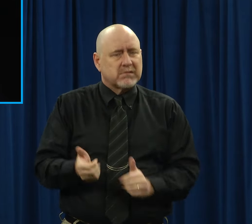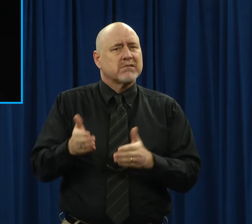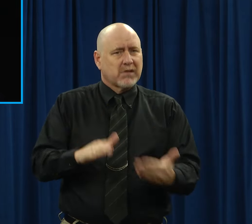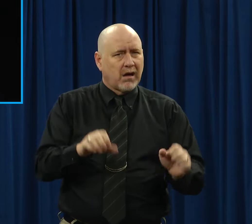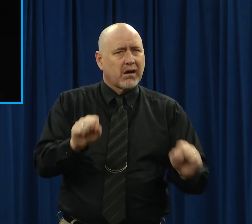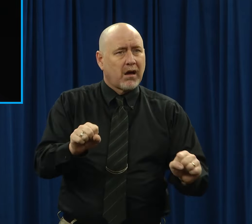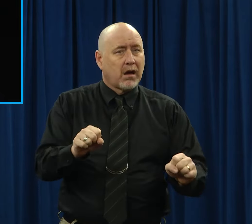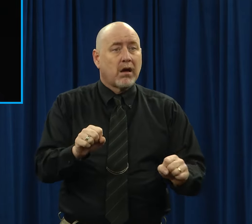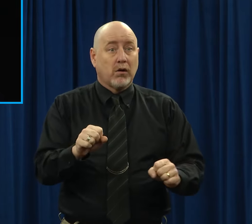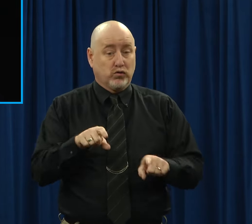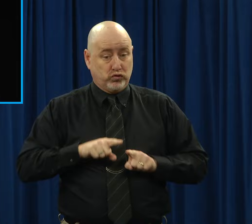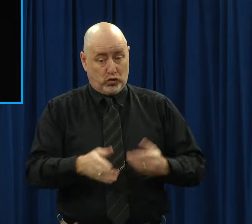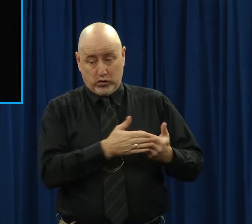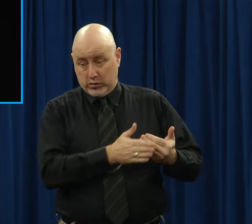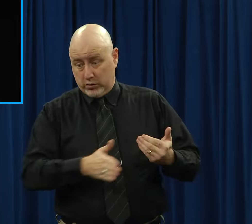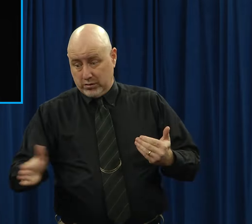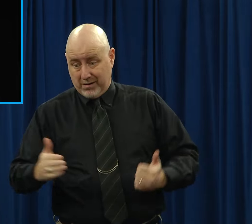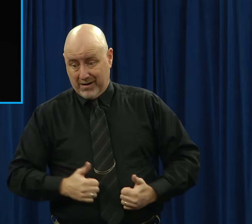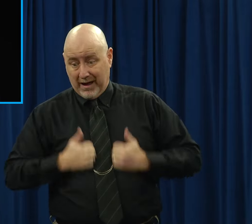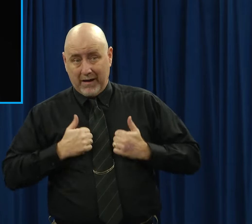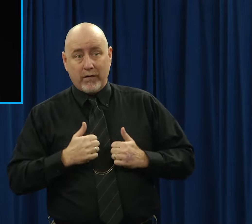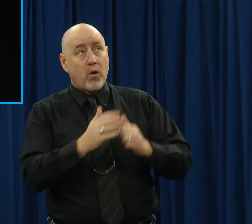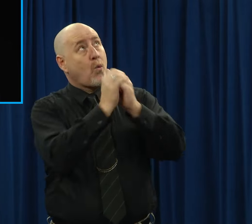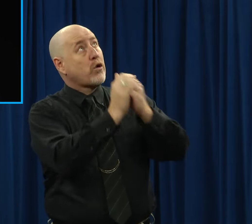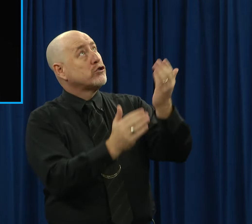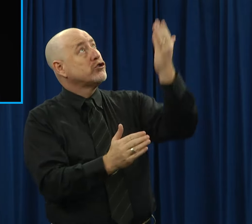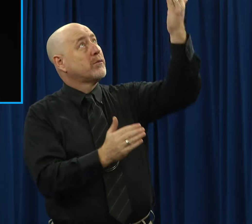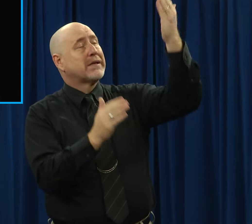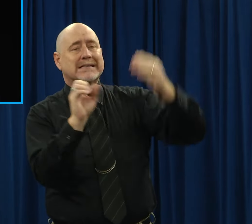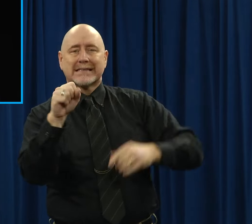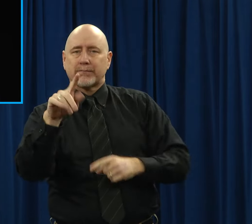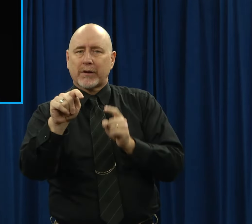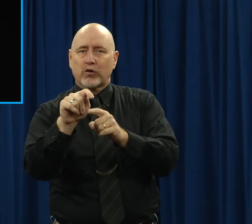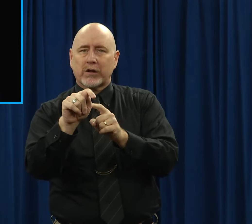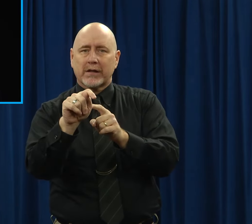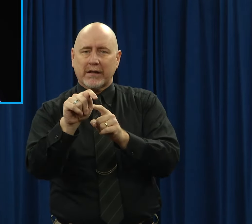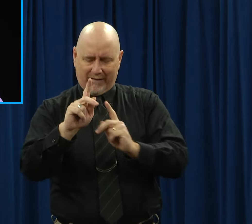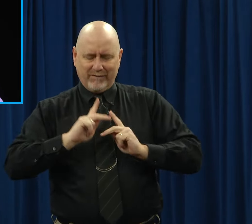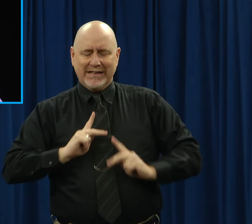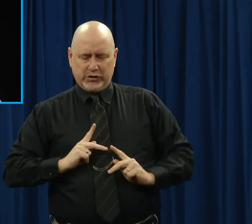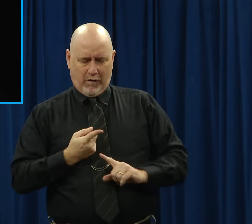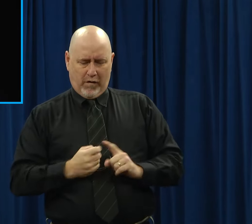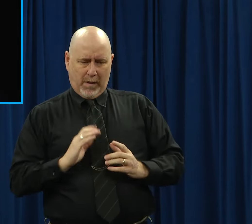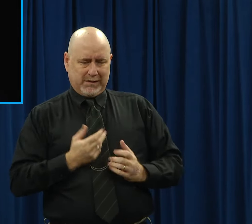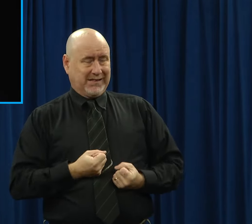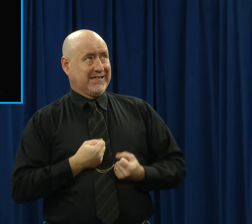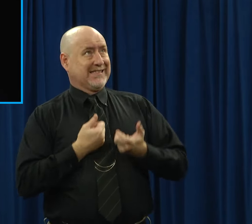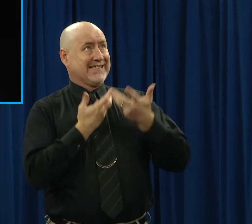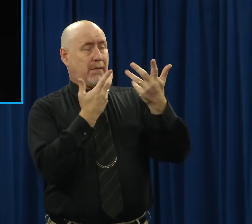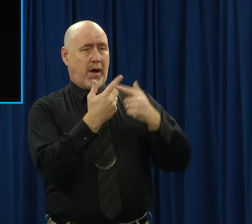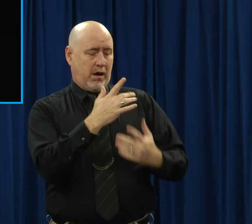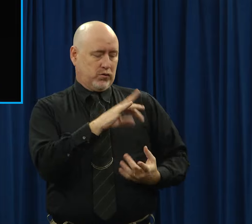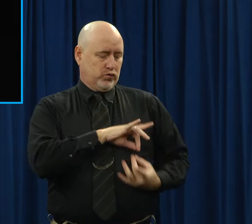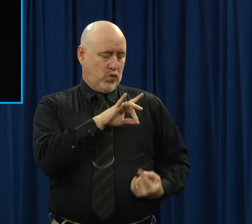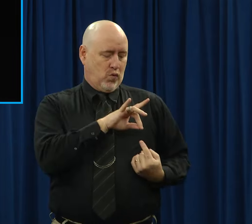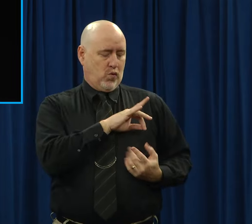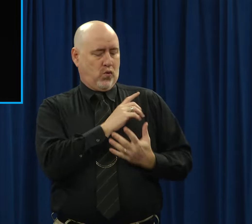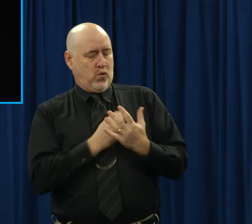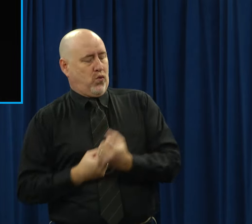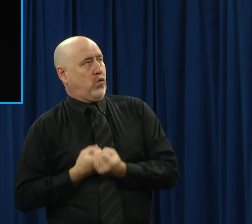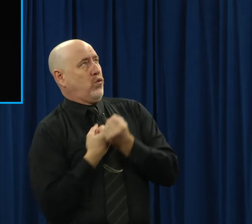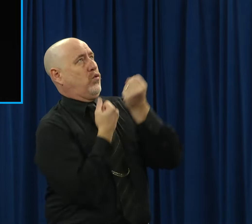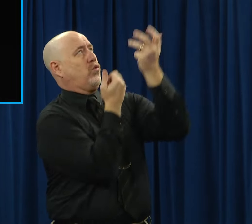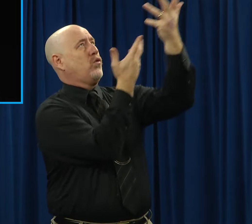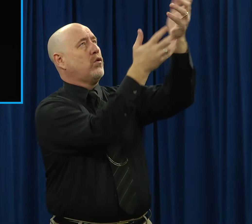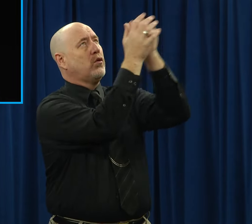during that time, we worship God with our spirit. It's coming from the physical body, but it emanates